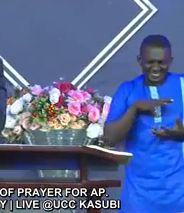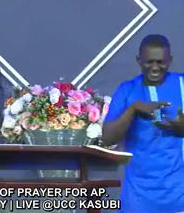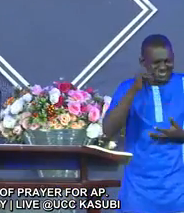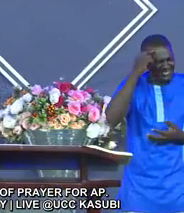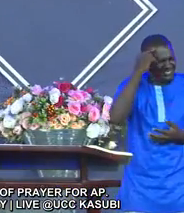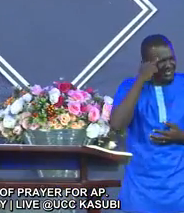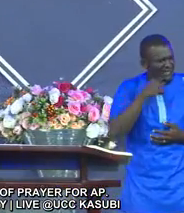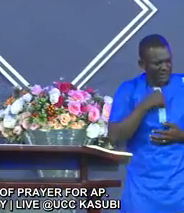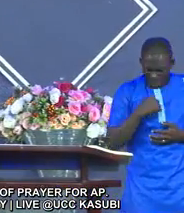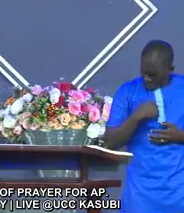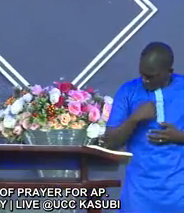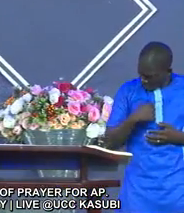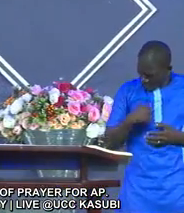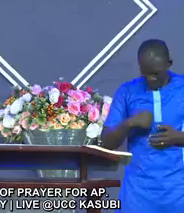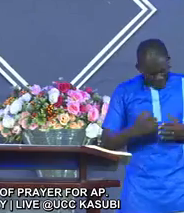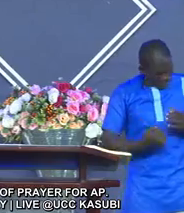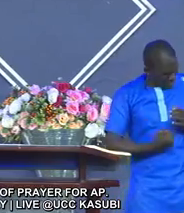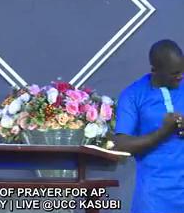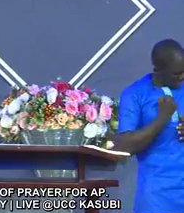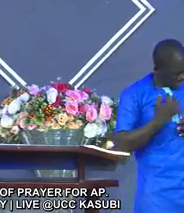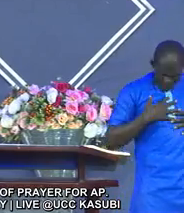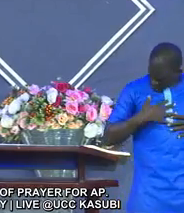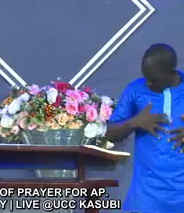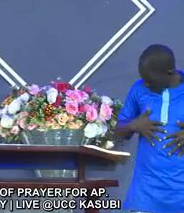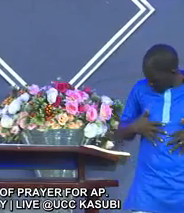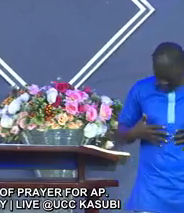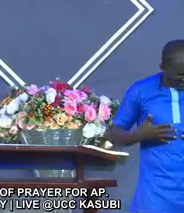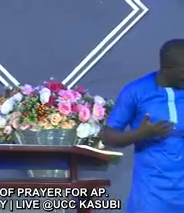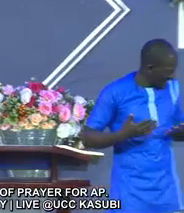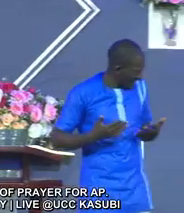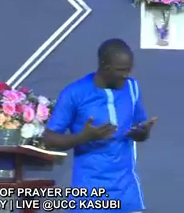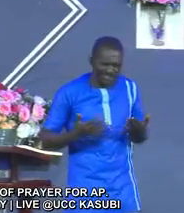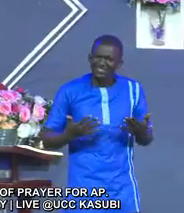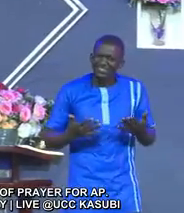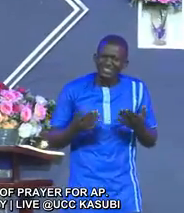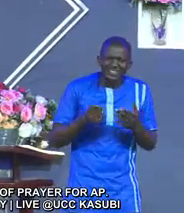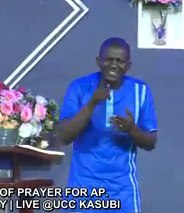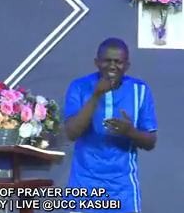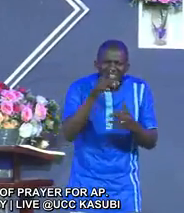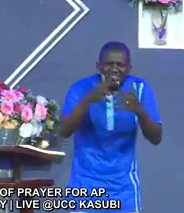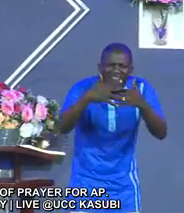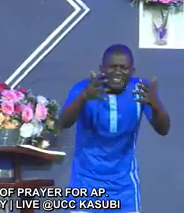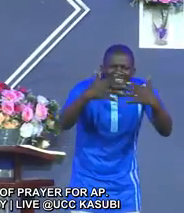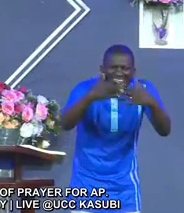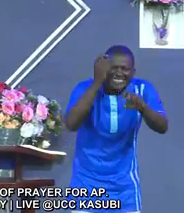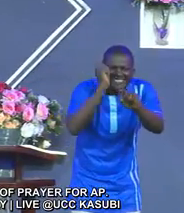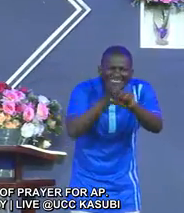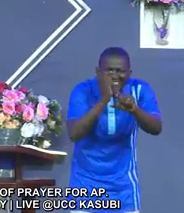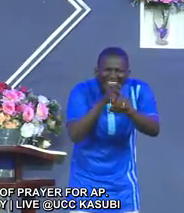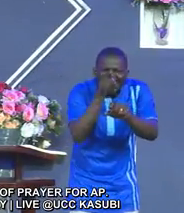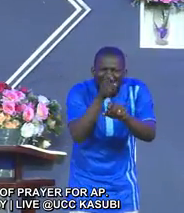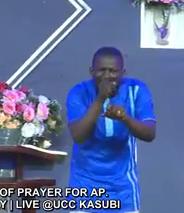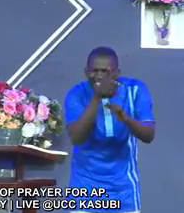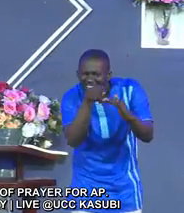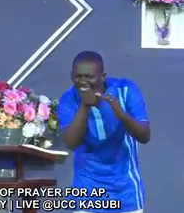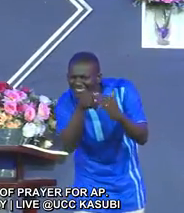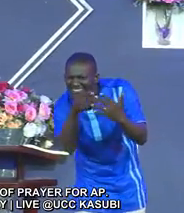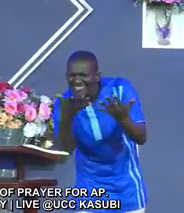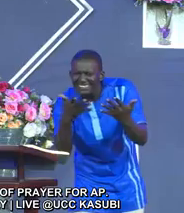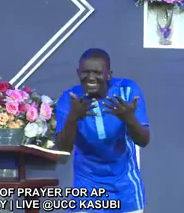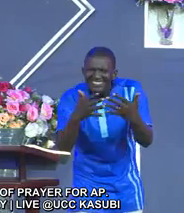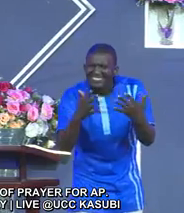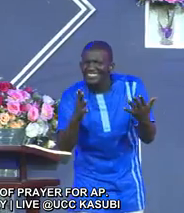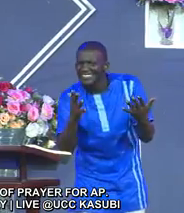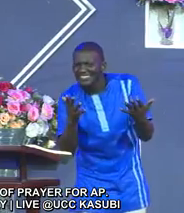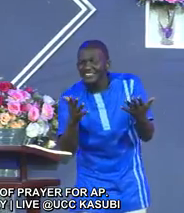wano situseewo. Now that I've stood up from this place. Ate ekijje ekyo ekyuma tukiyitako tutya. Now how are we going to bypass that gate?